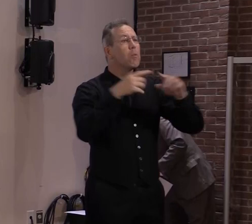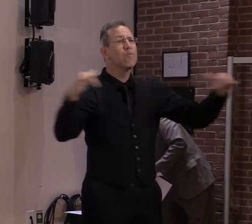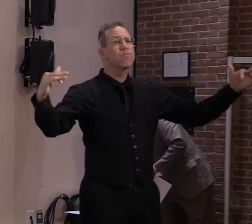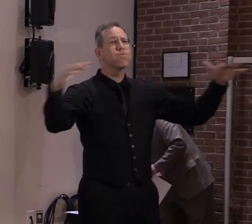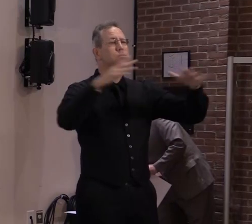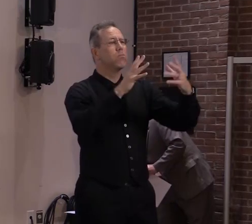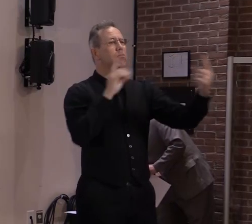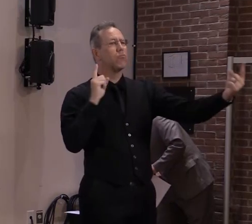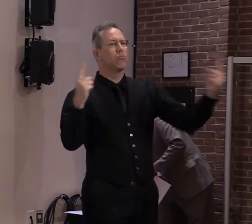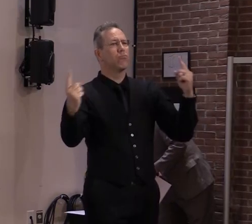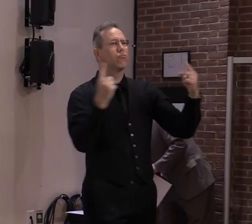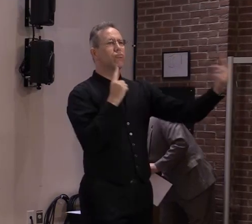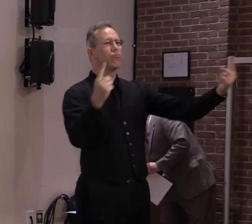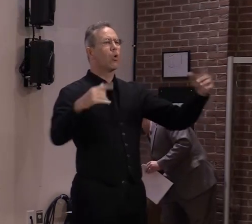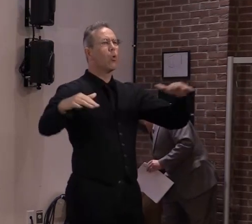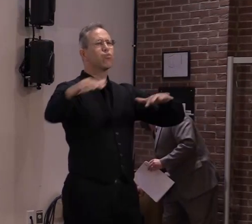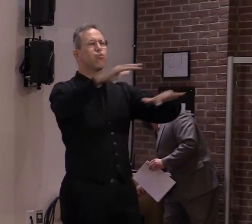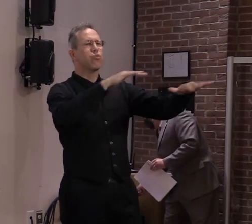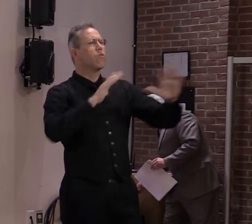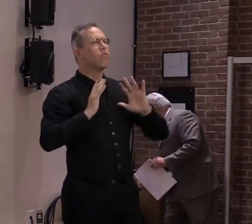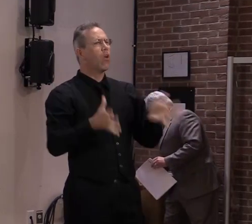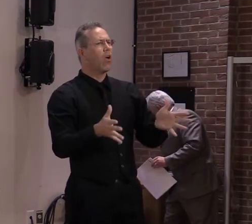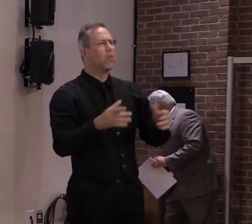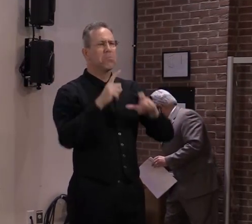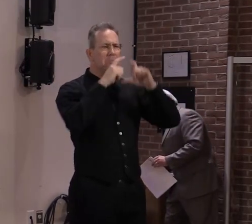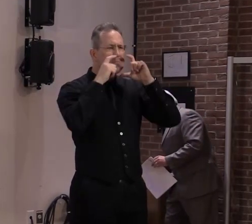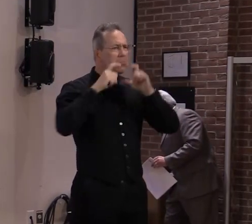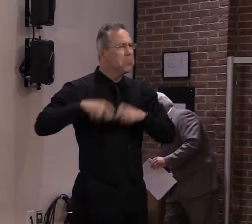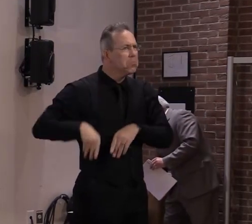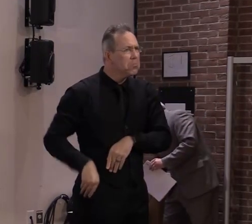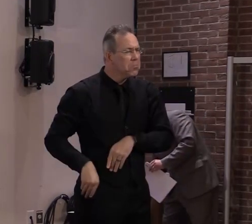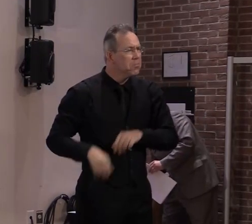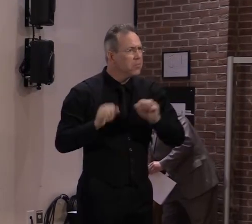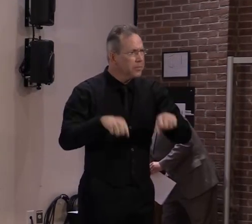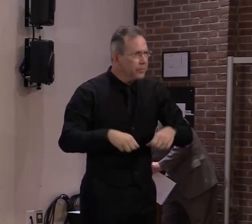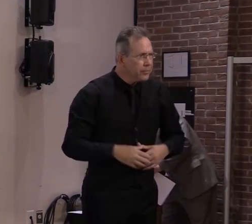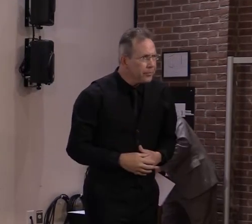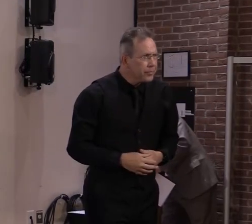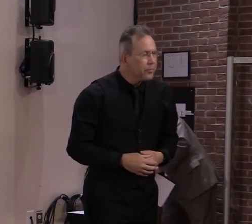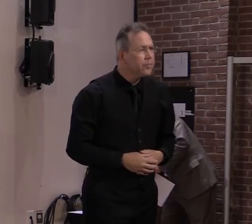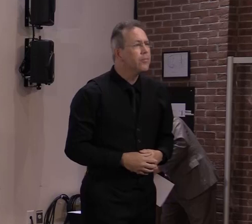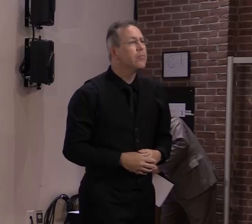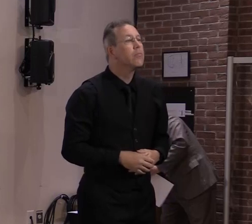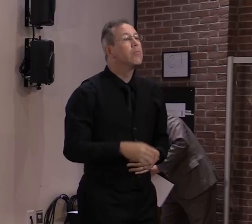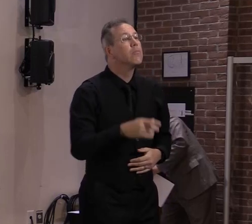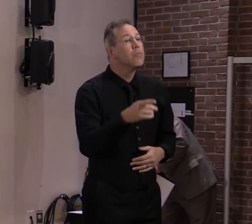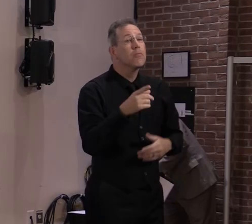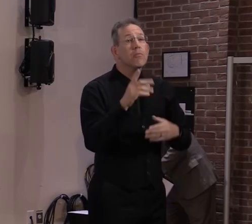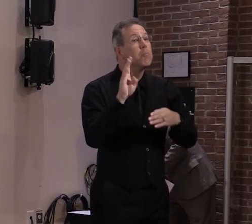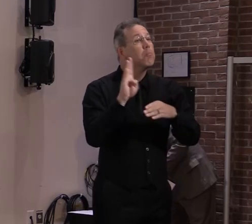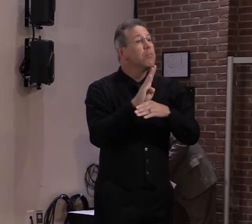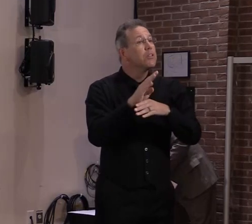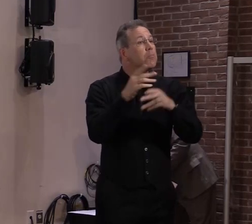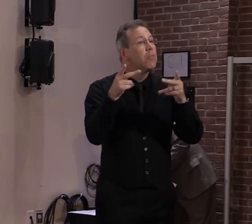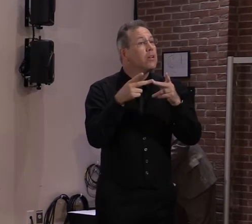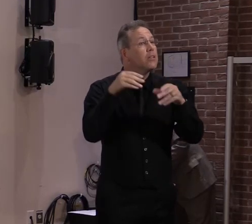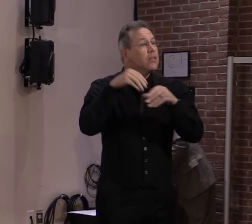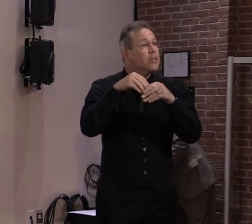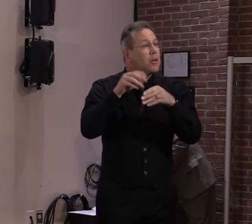mention that municipalities and businesses do have the ability to have stricter policies if they so